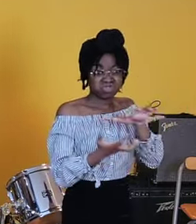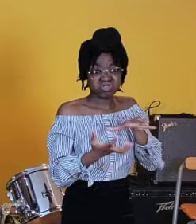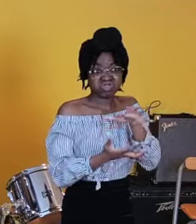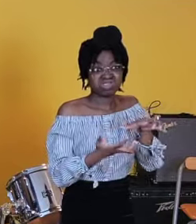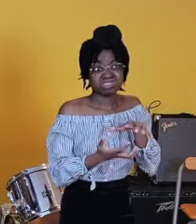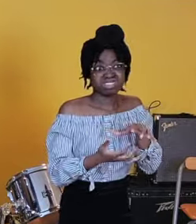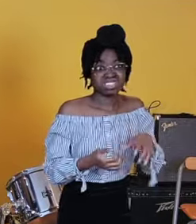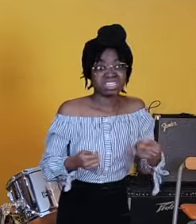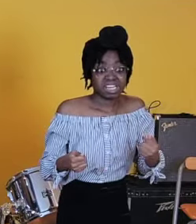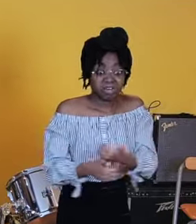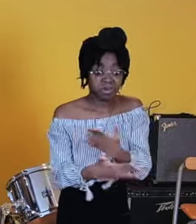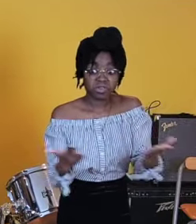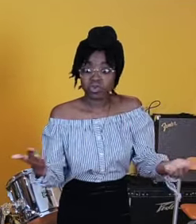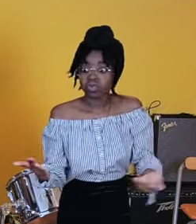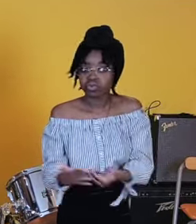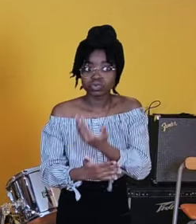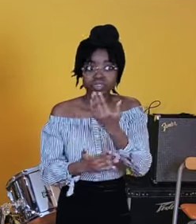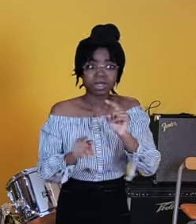God was there.